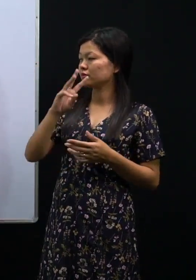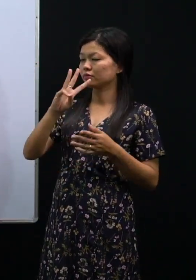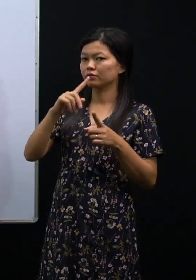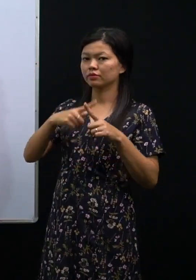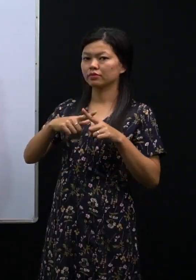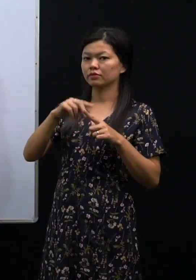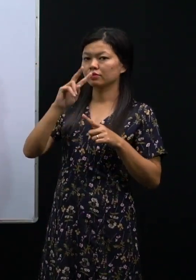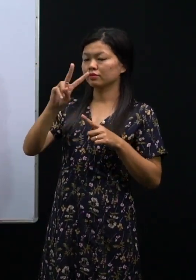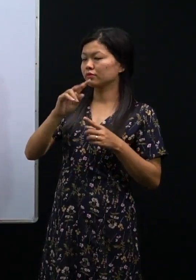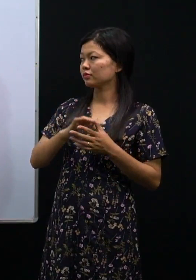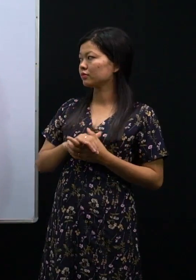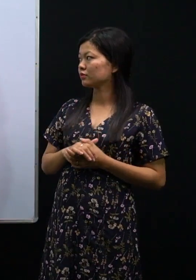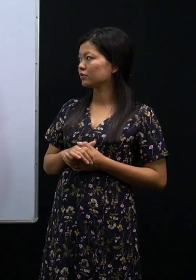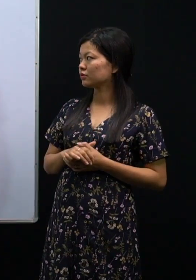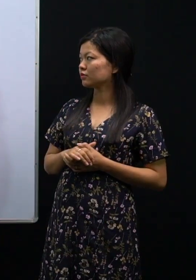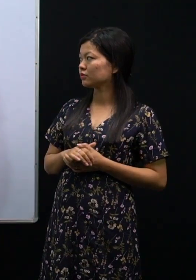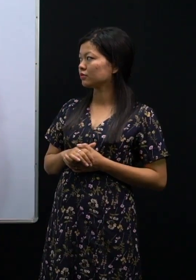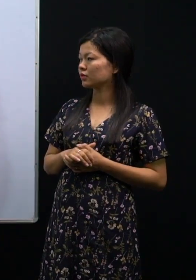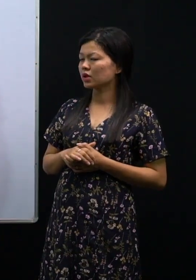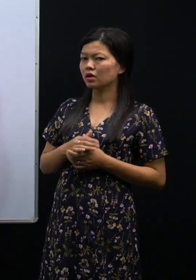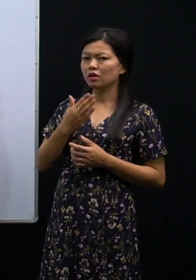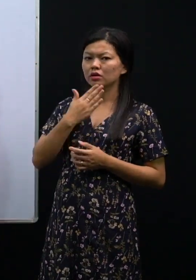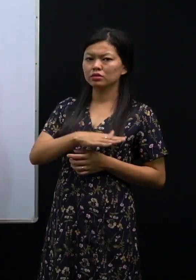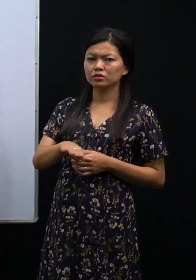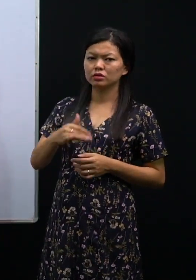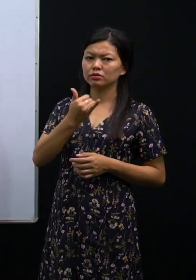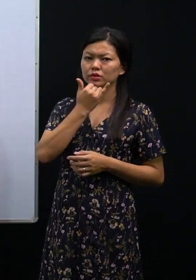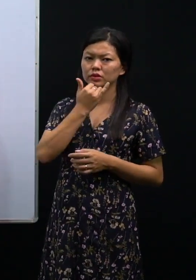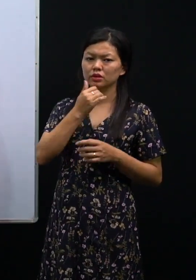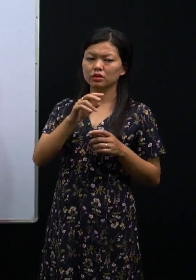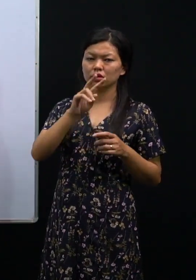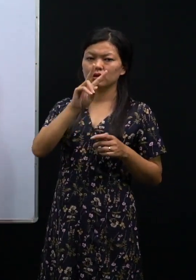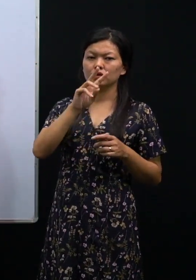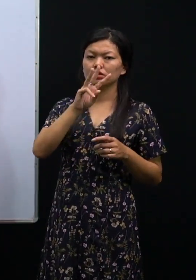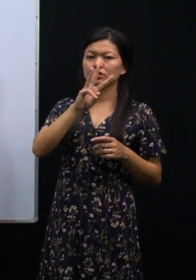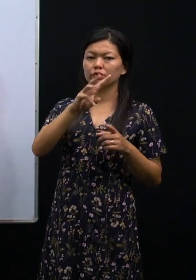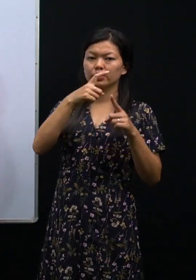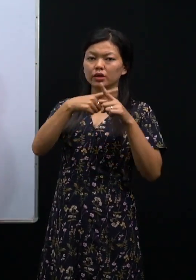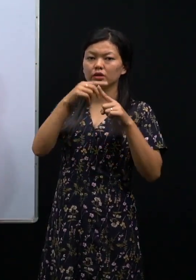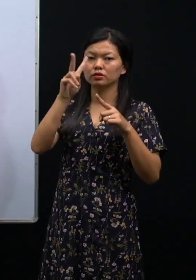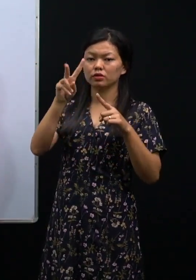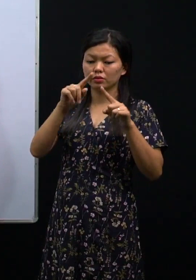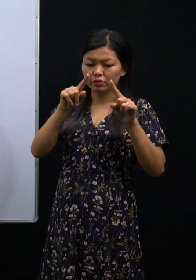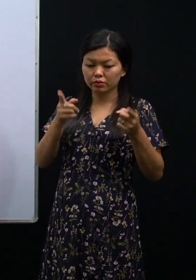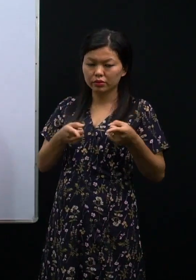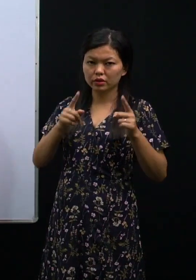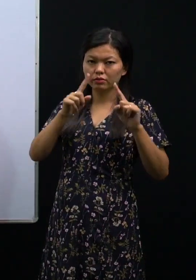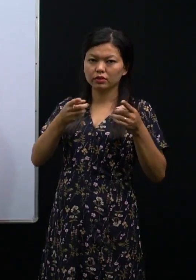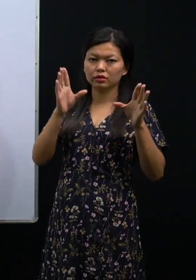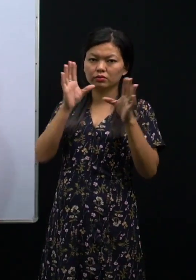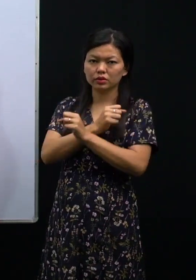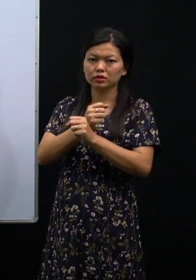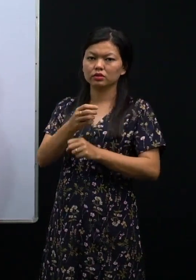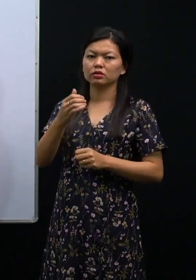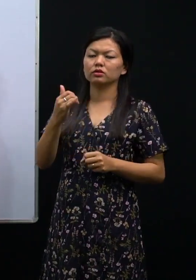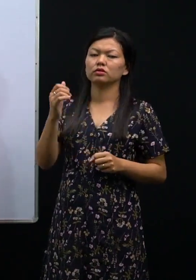here student made mistake. What do you know? They didn't give bracket. They write 3x square and that is wrong. 3x square means only x square, not 3 also square. So